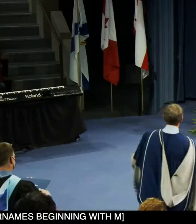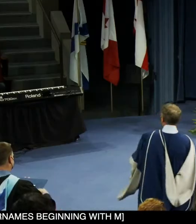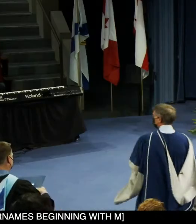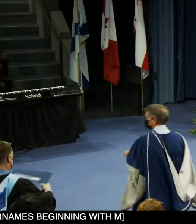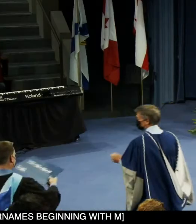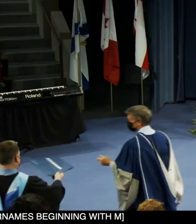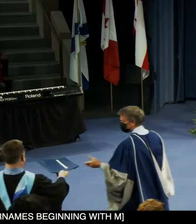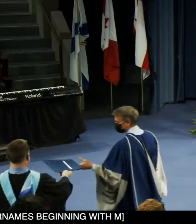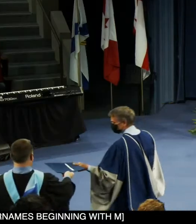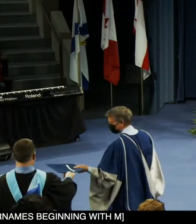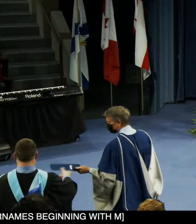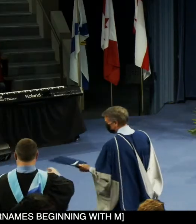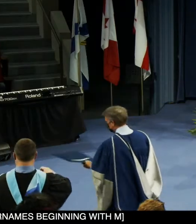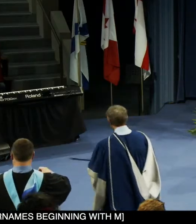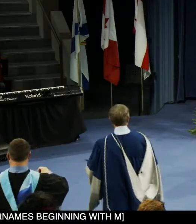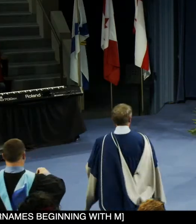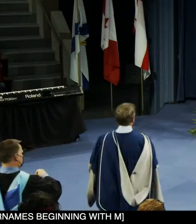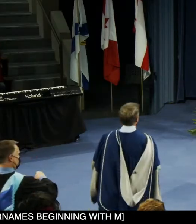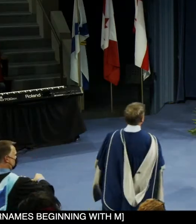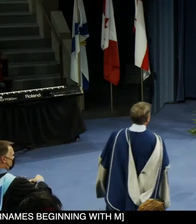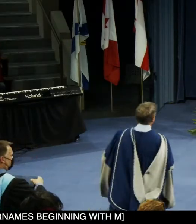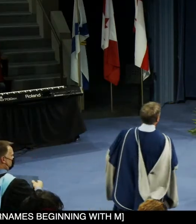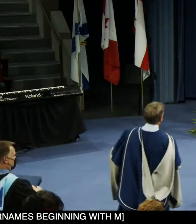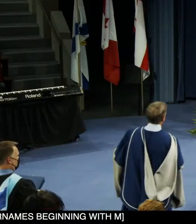Chantel McNiven.